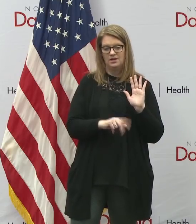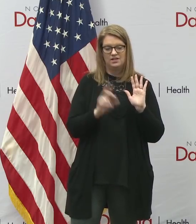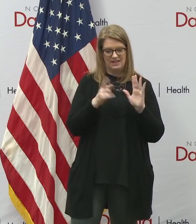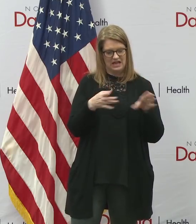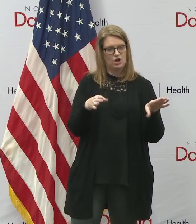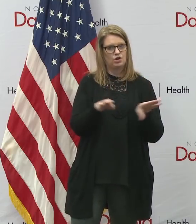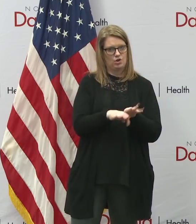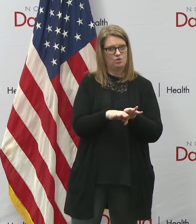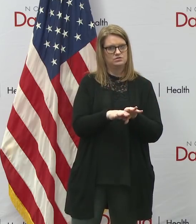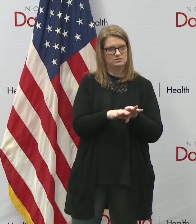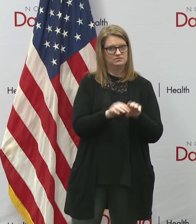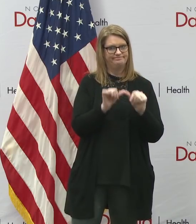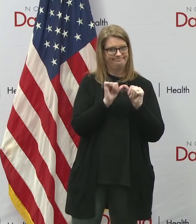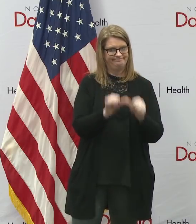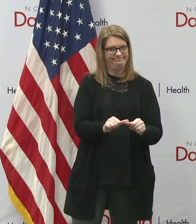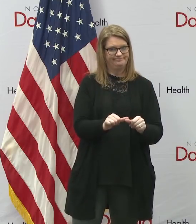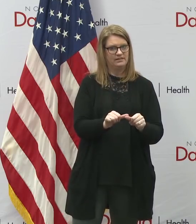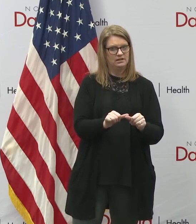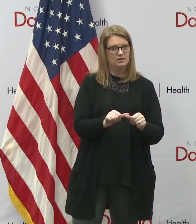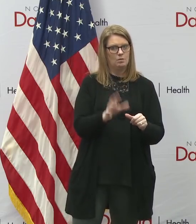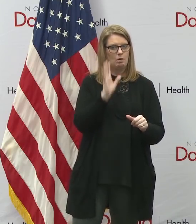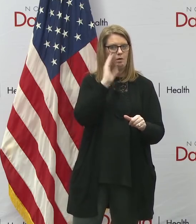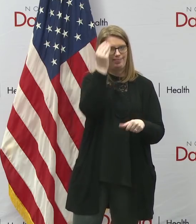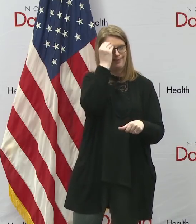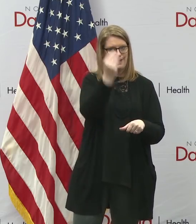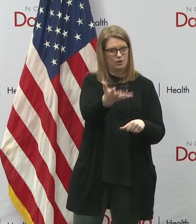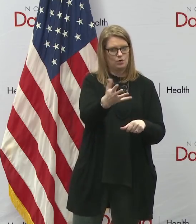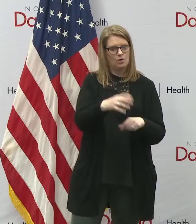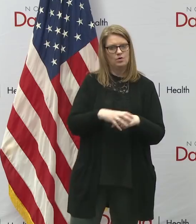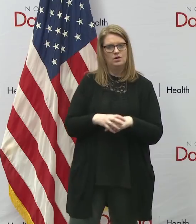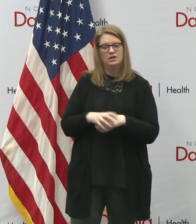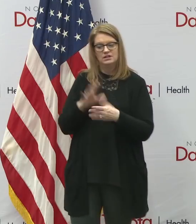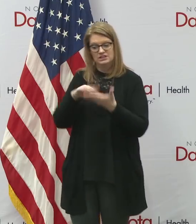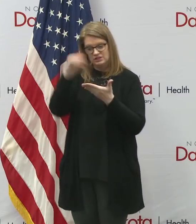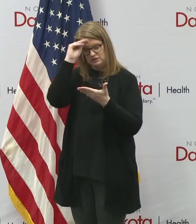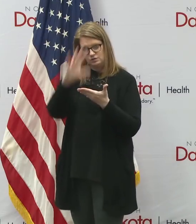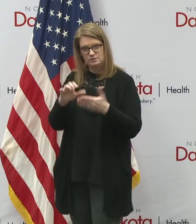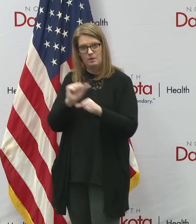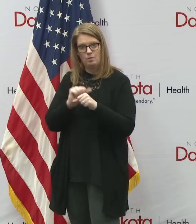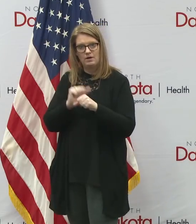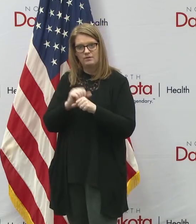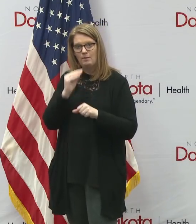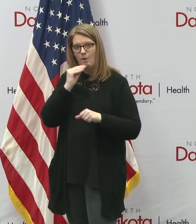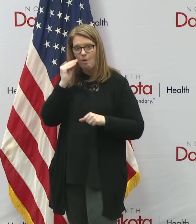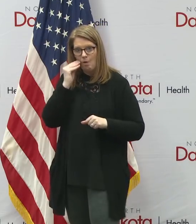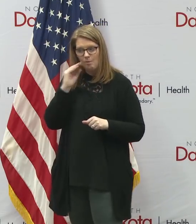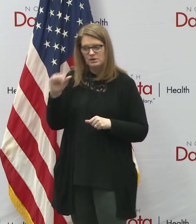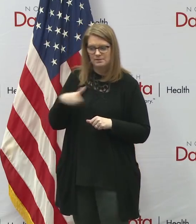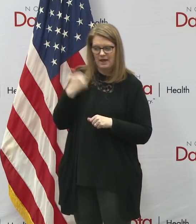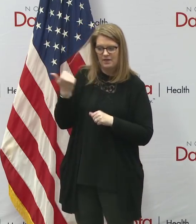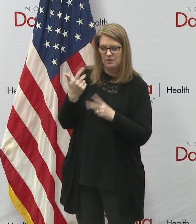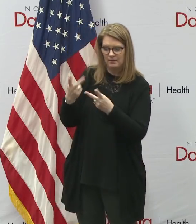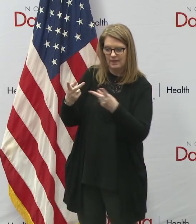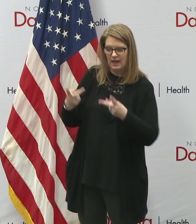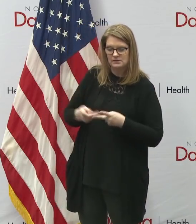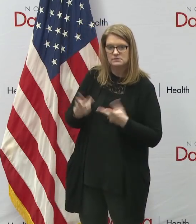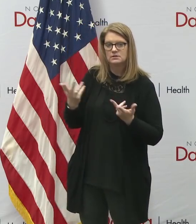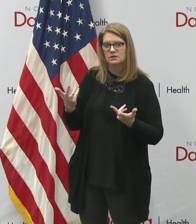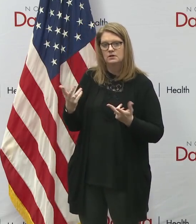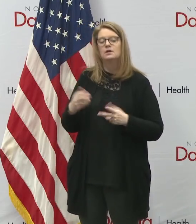notice. Students will be learning from home or in some other setting where they might be during the